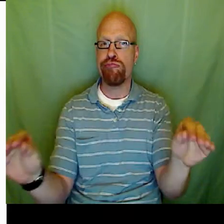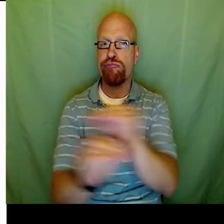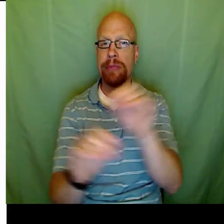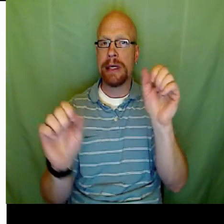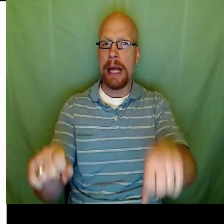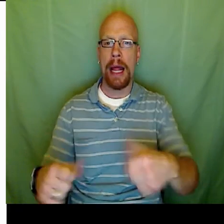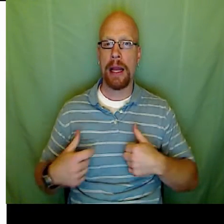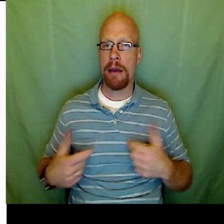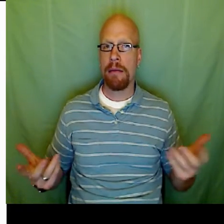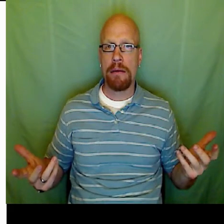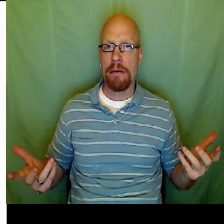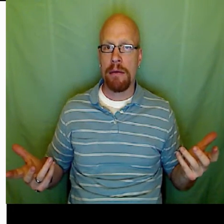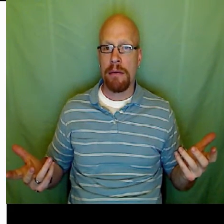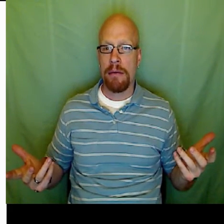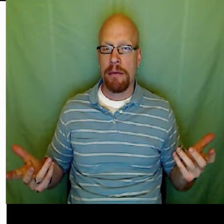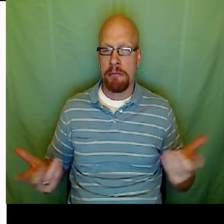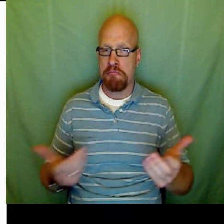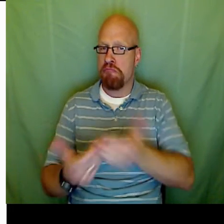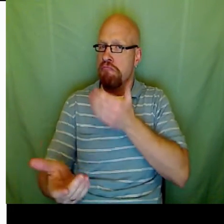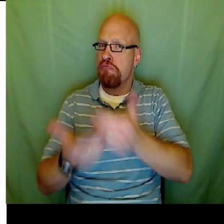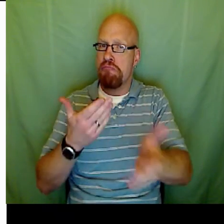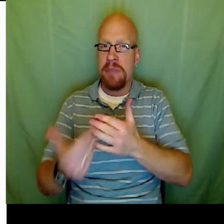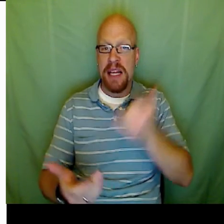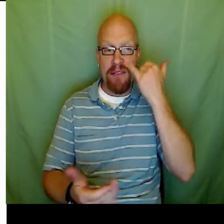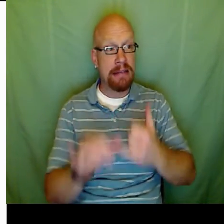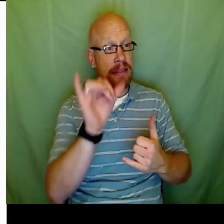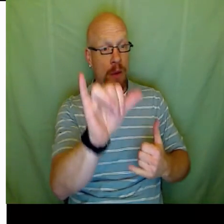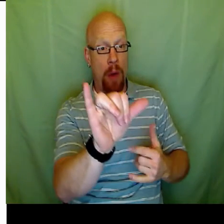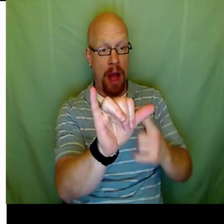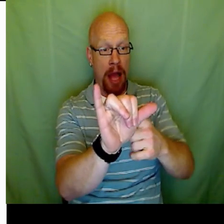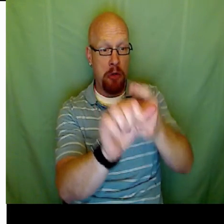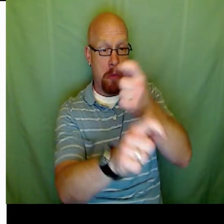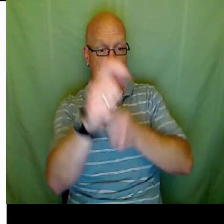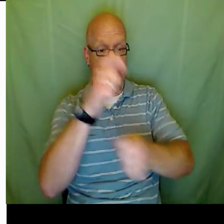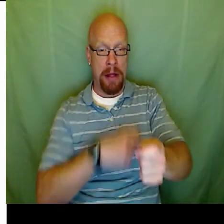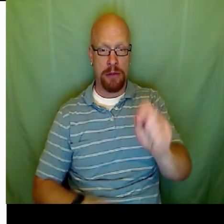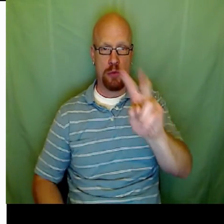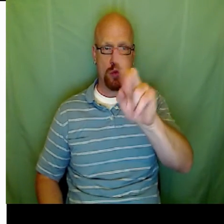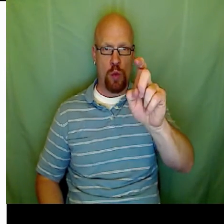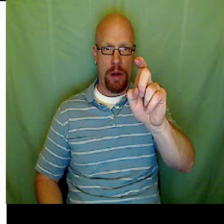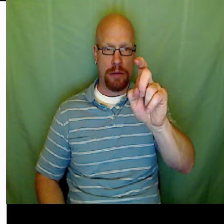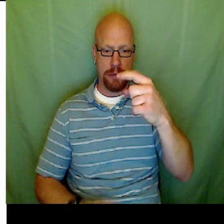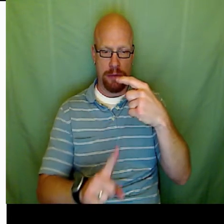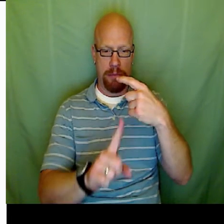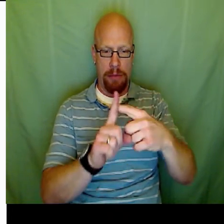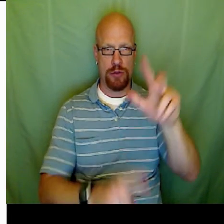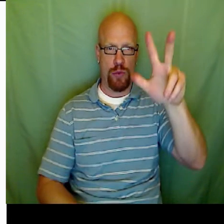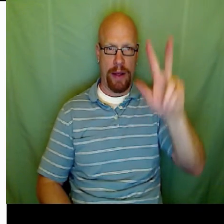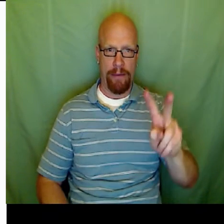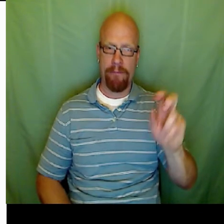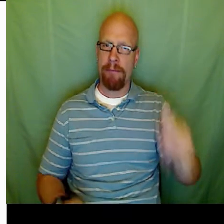They're interchangeable. Y and the expression 2x plus 3 halves in this equation.